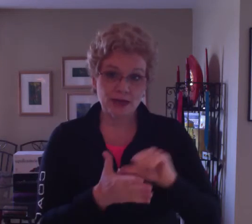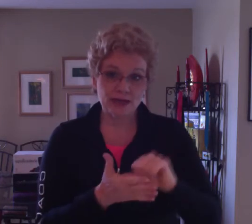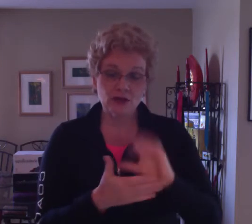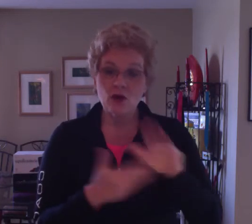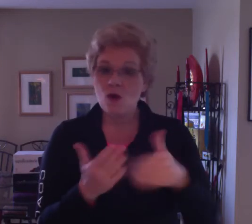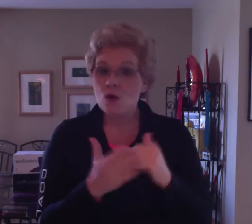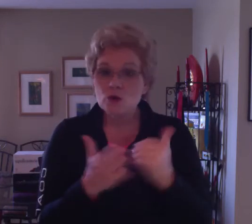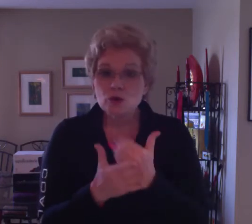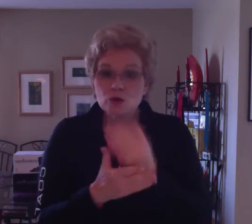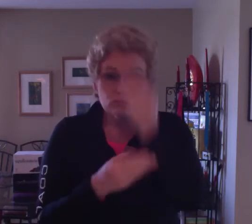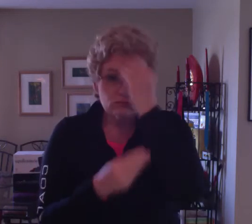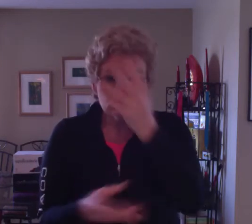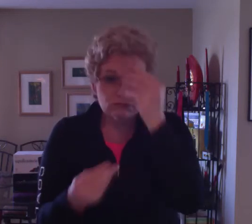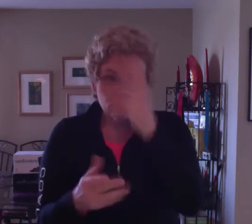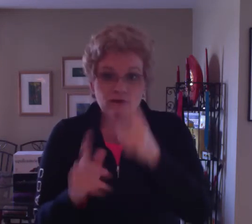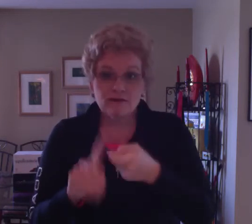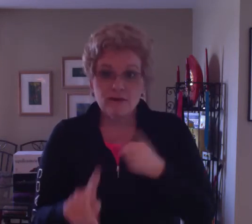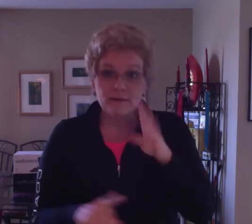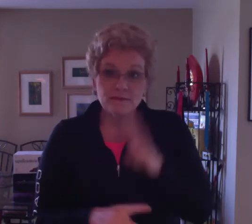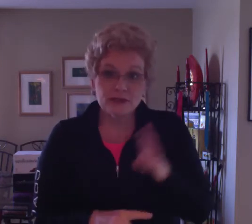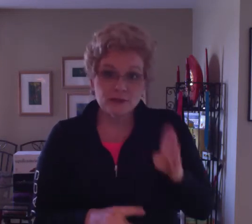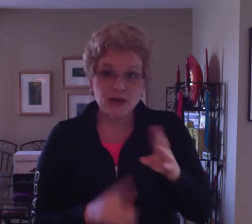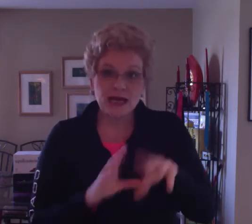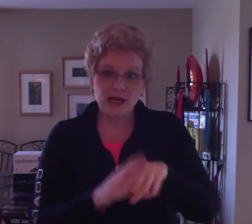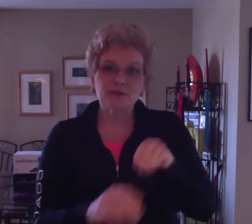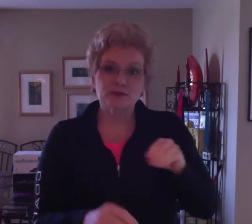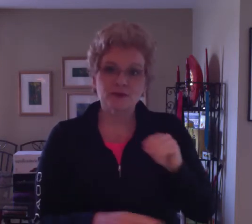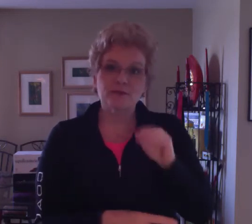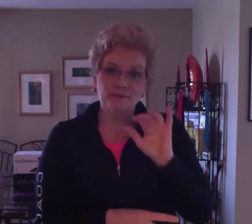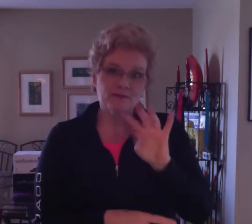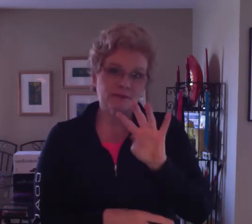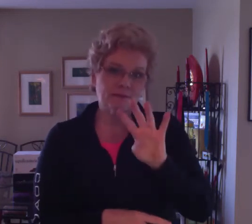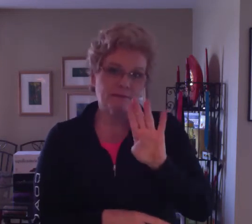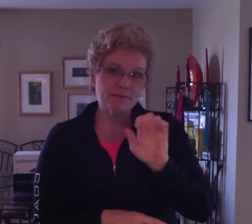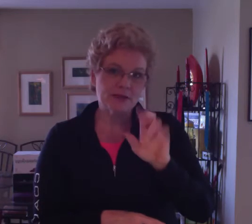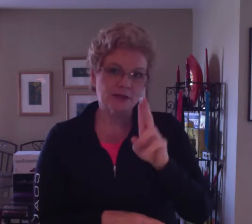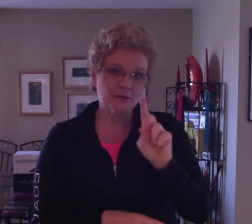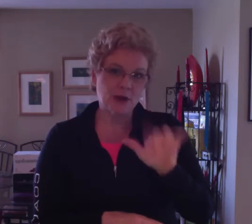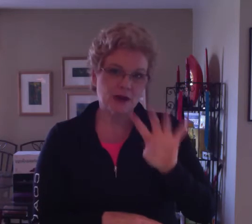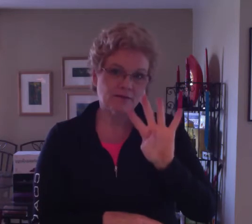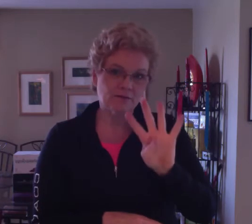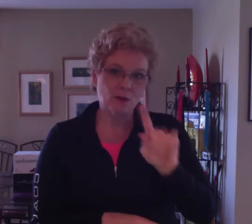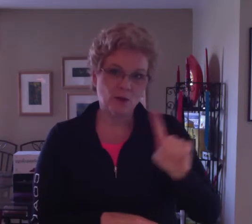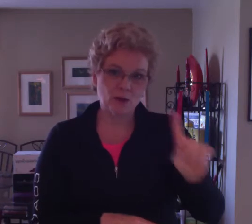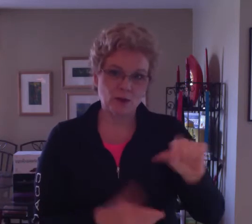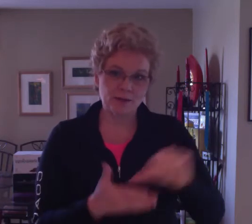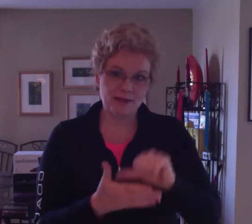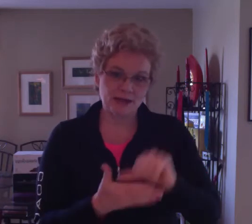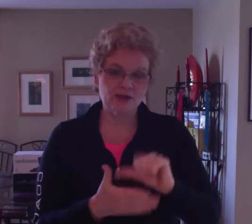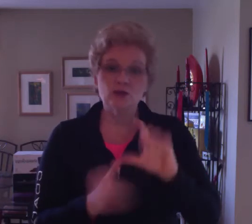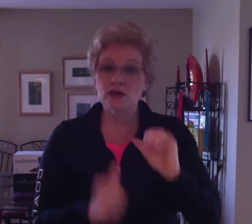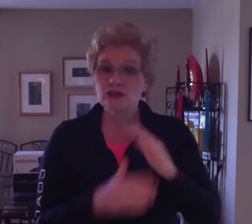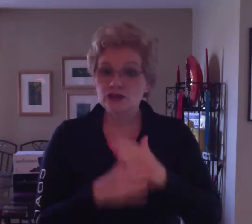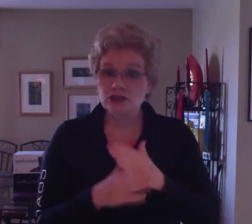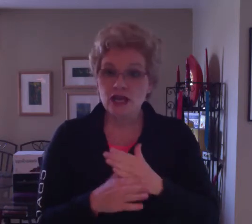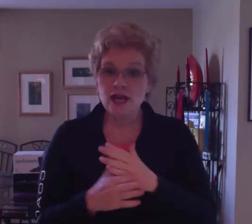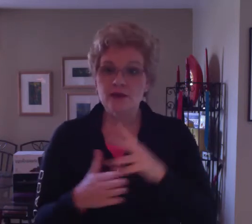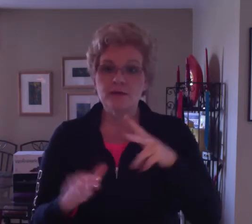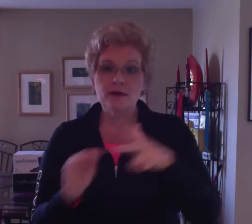that's released typically comes out there really fast. And it's a great way to stay connected. You can also always share that post, copy and paste it, and get